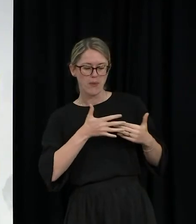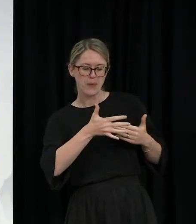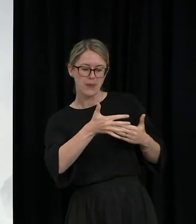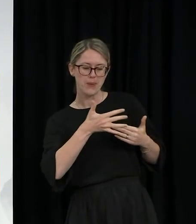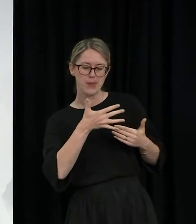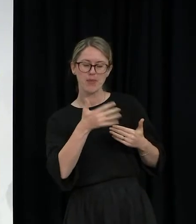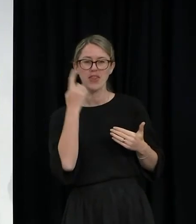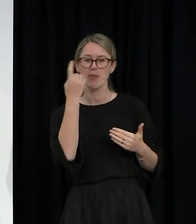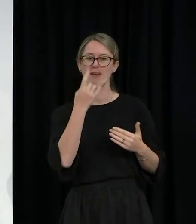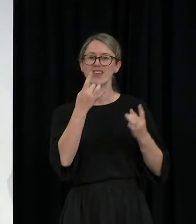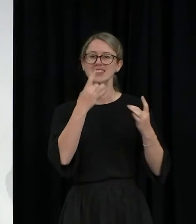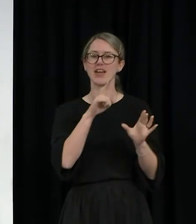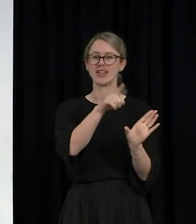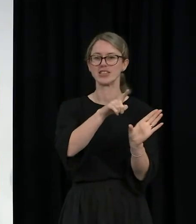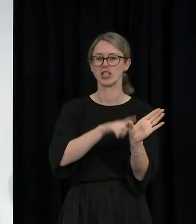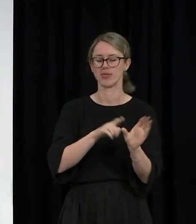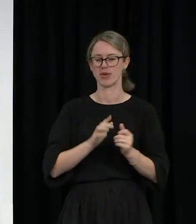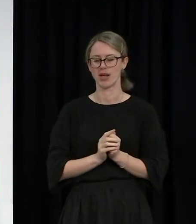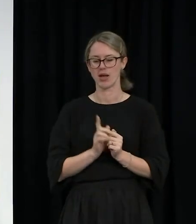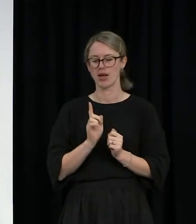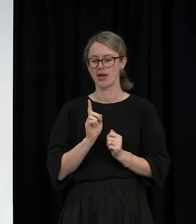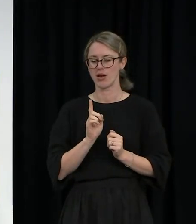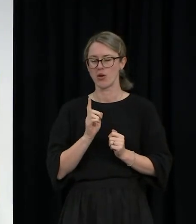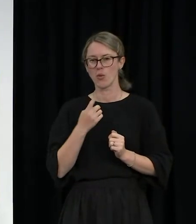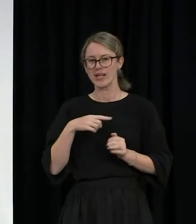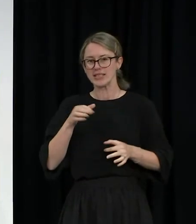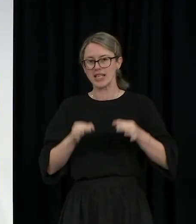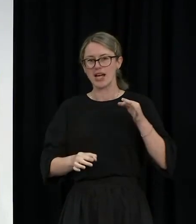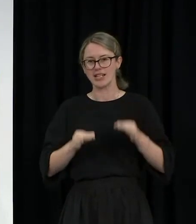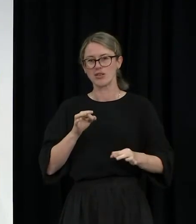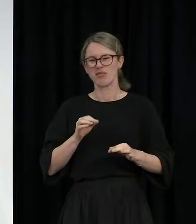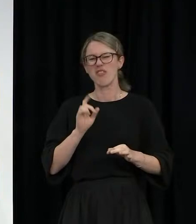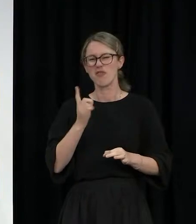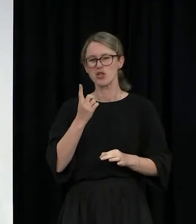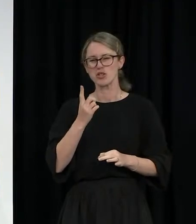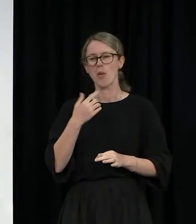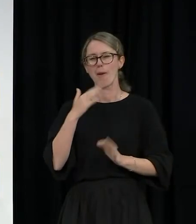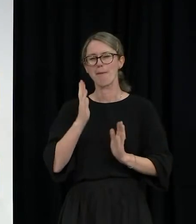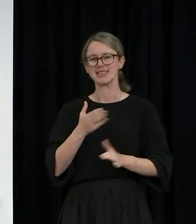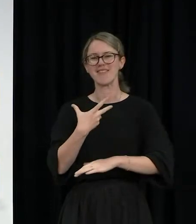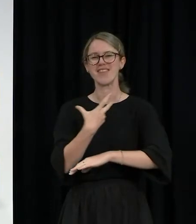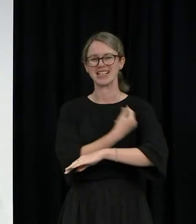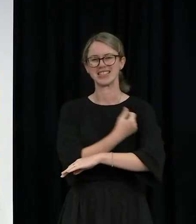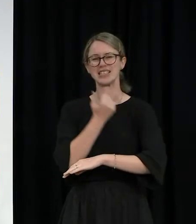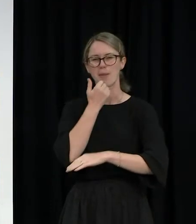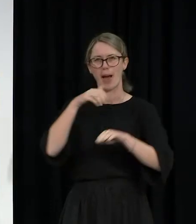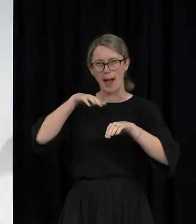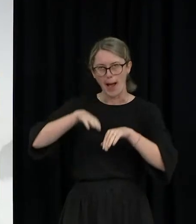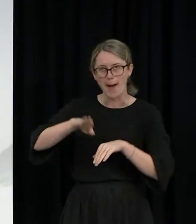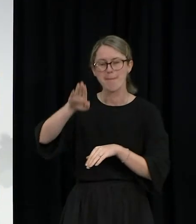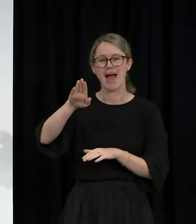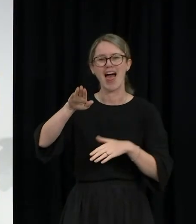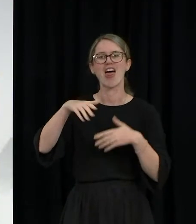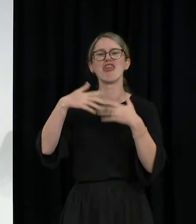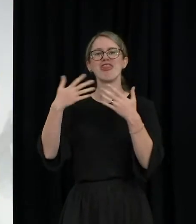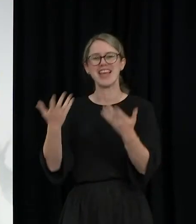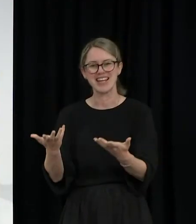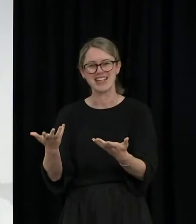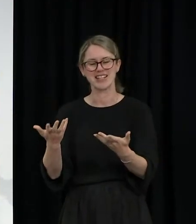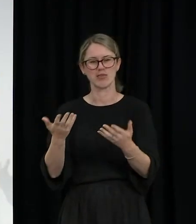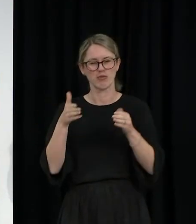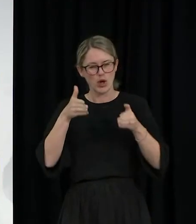We've made a judgment that from our perspective we need to lift our vaccination rates much higher than where they are now before we want to move into that